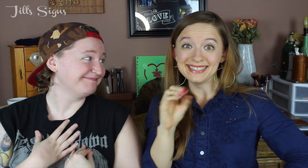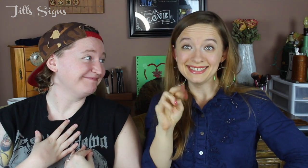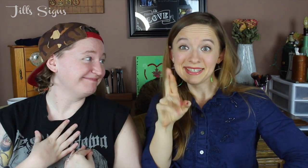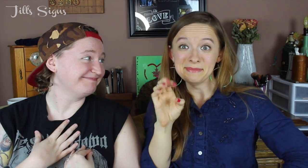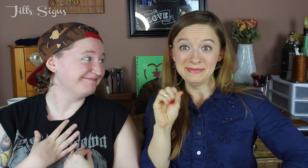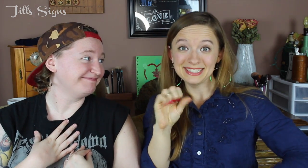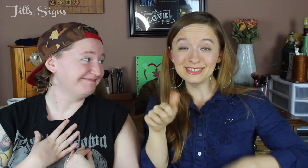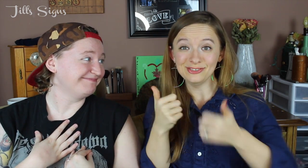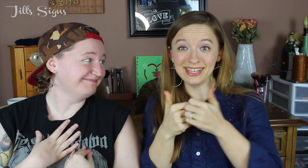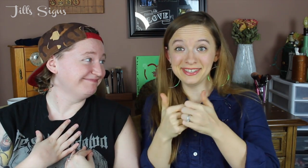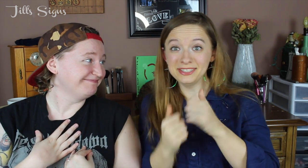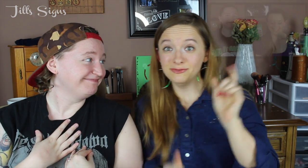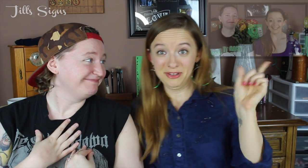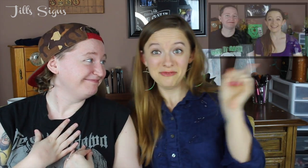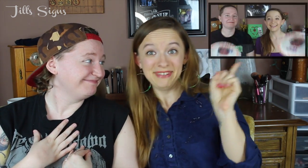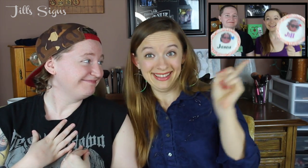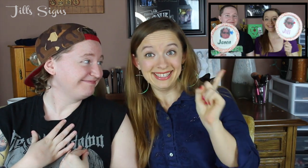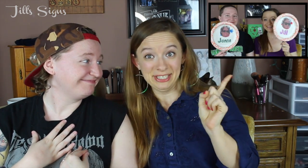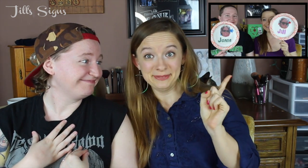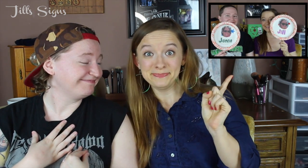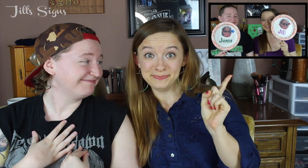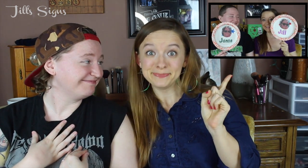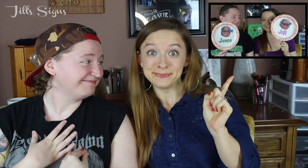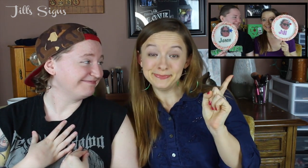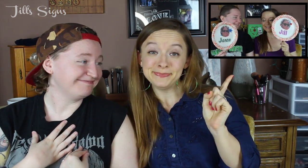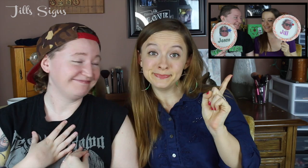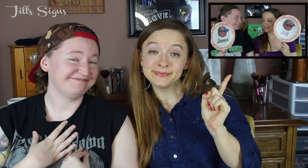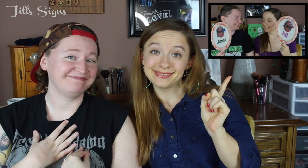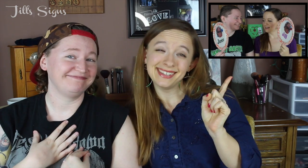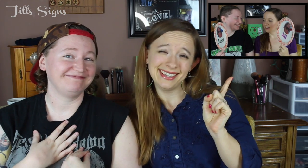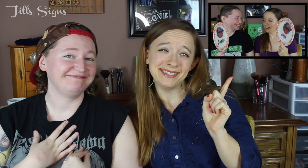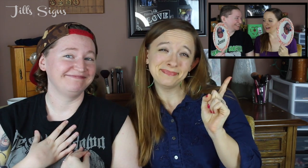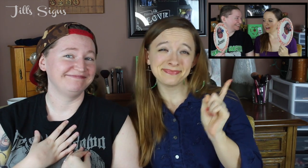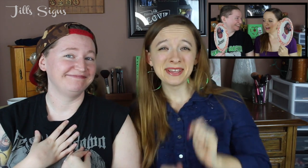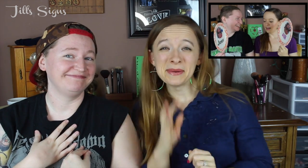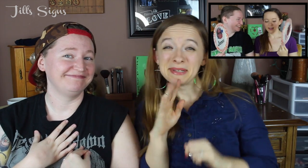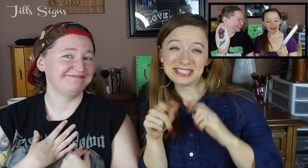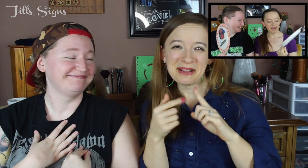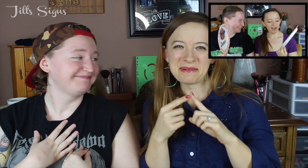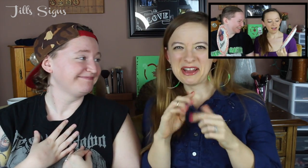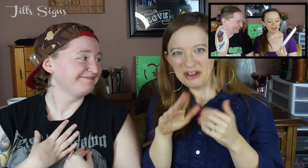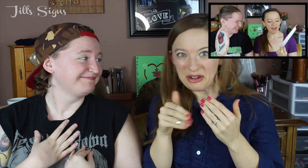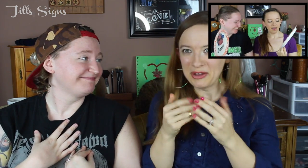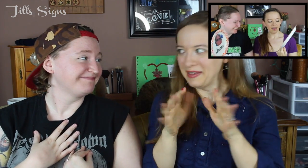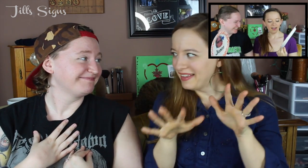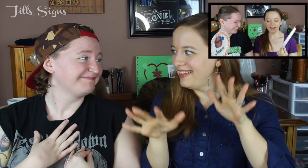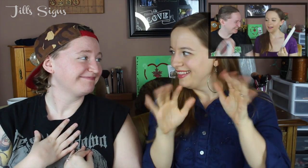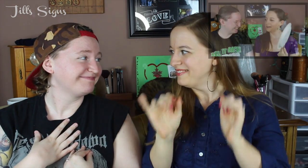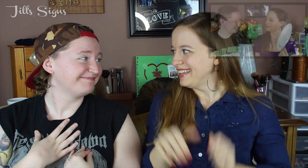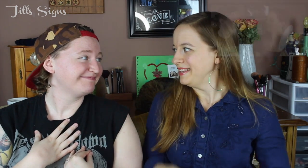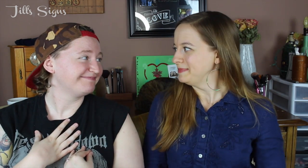We'll see. Look at the Mrs. and Mrs. challenge right here. Yeah. We'll talk about all of